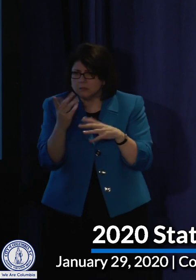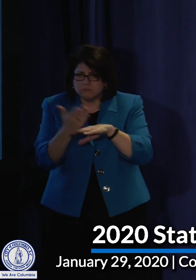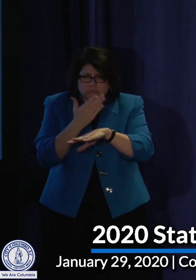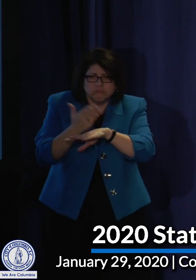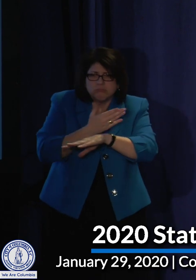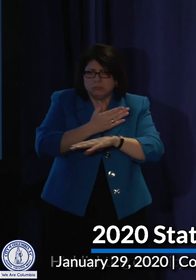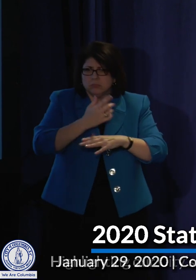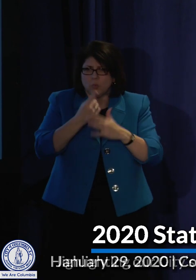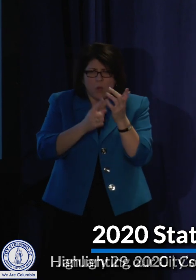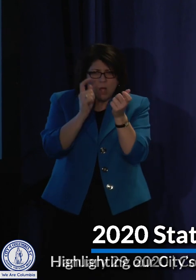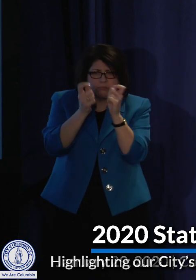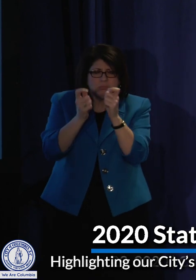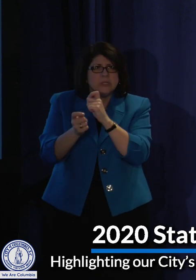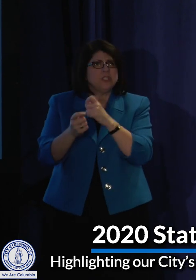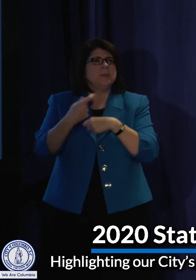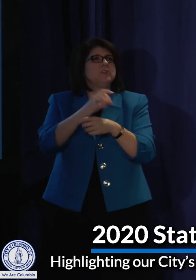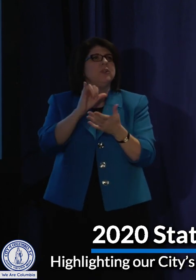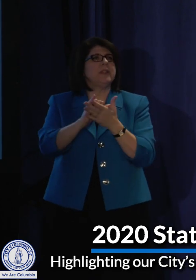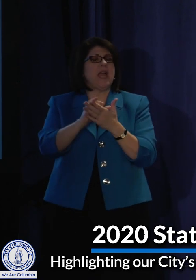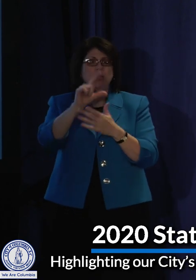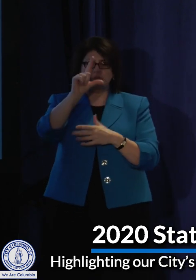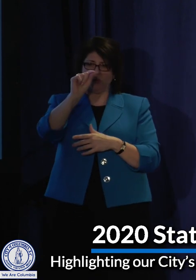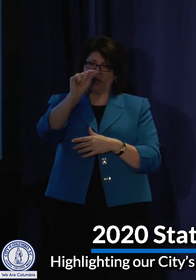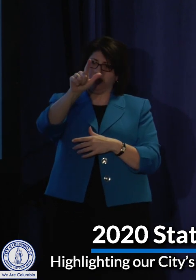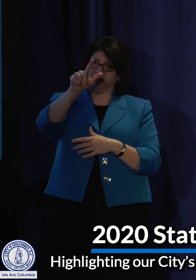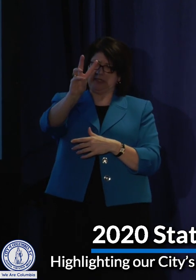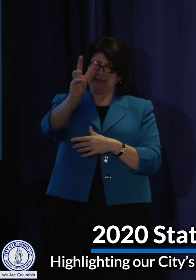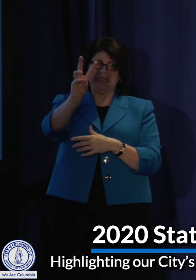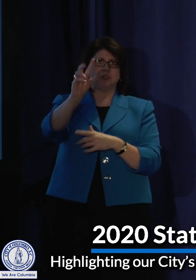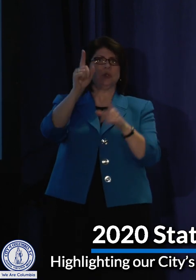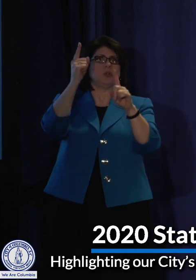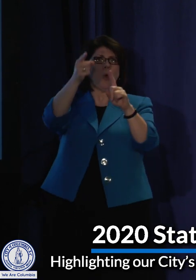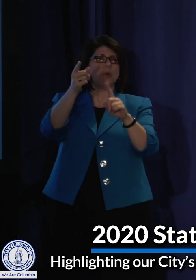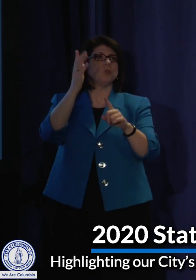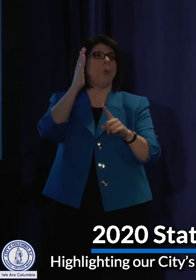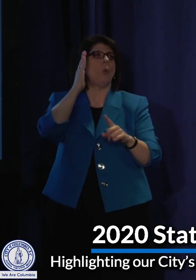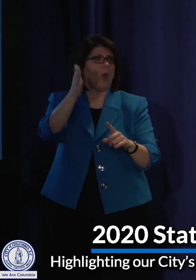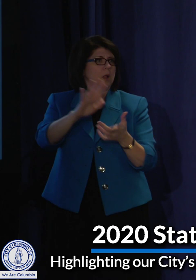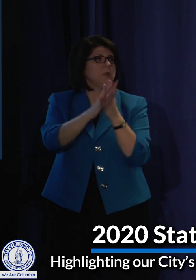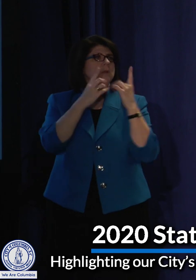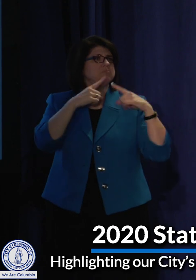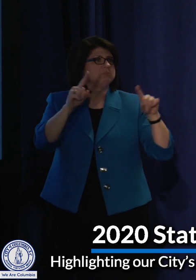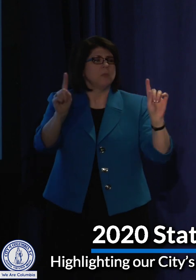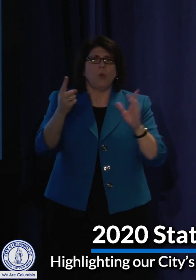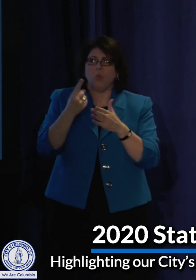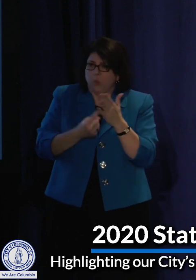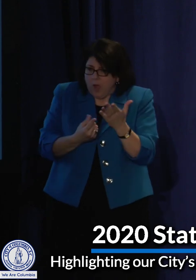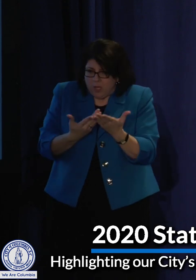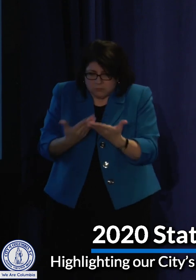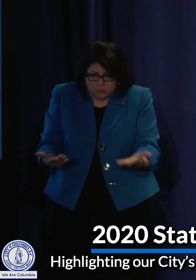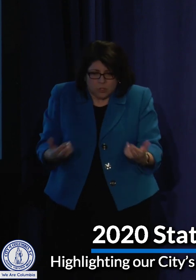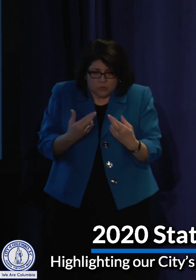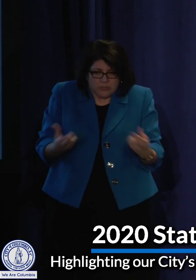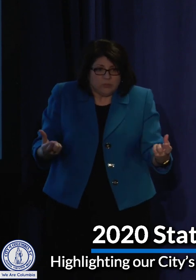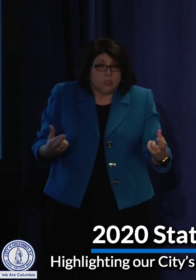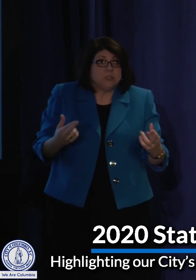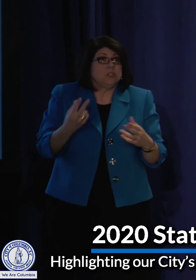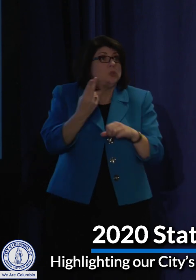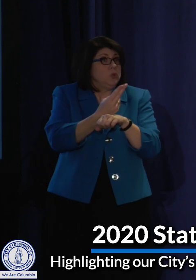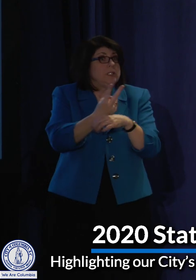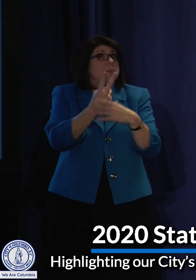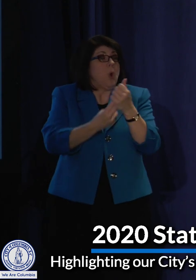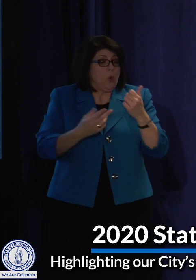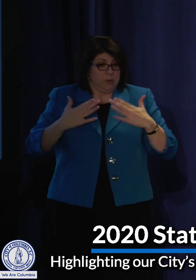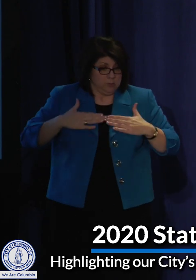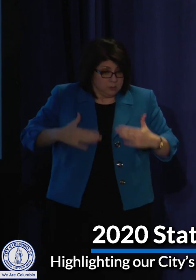goals we've outlined in our 2036 vision statement are attainable? What resources in both human and financial capital